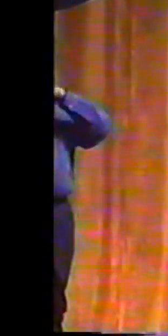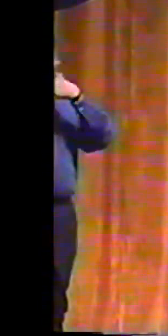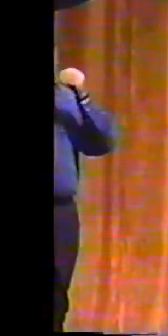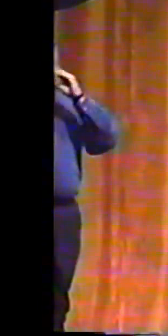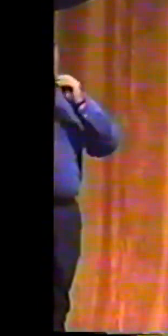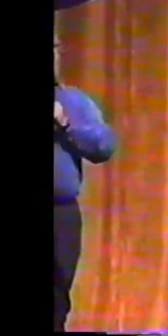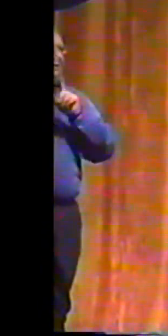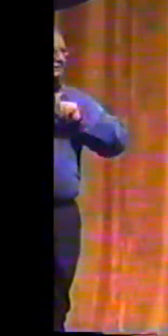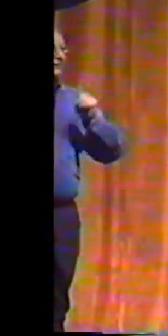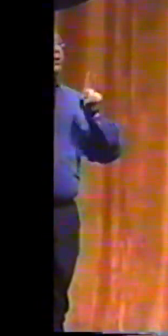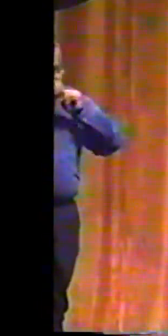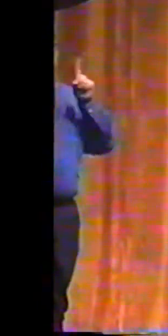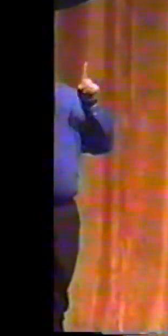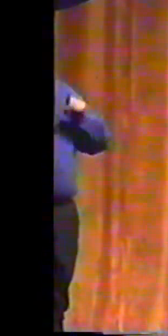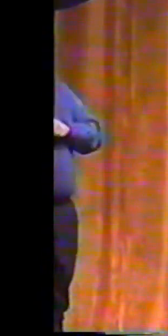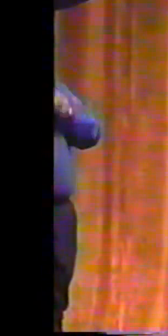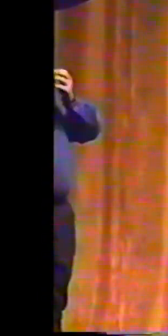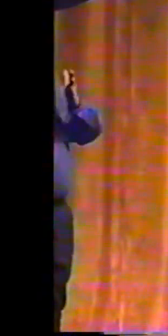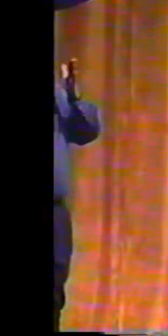we found still stands today.